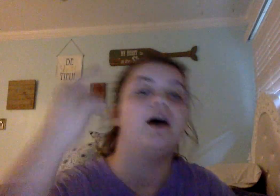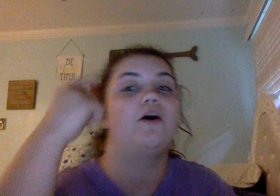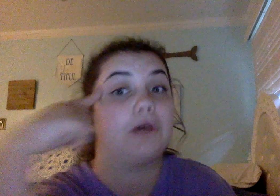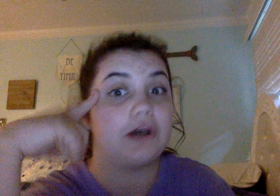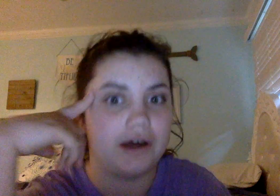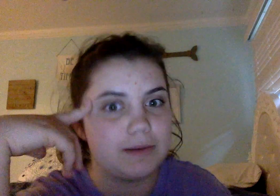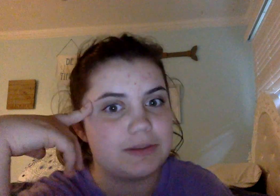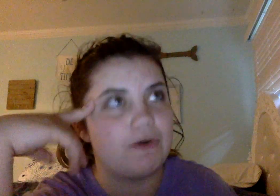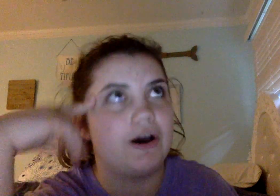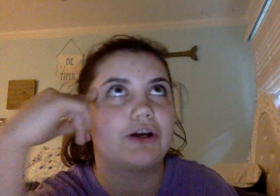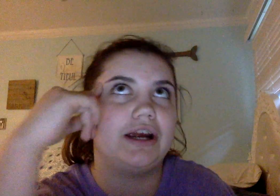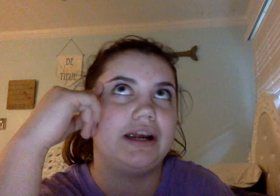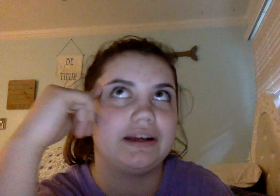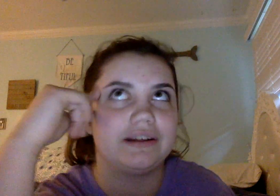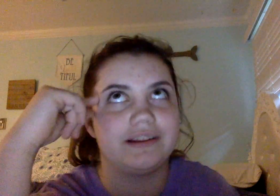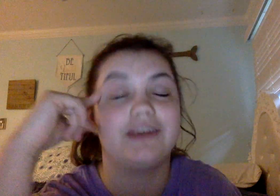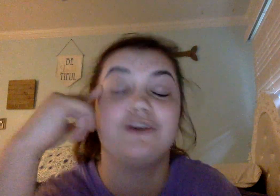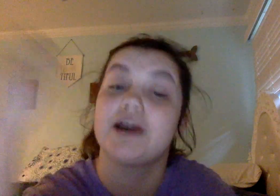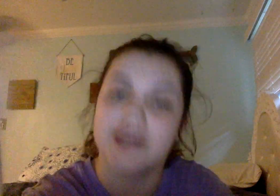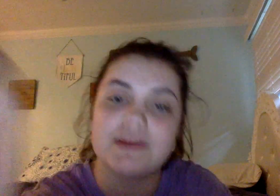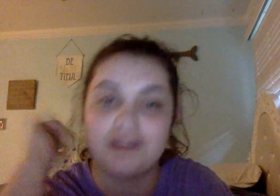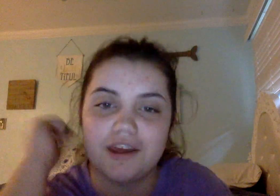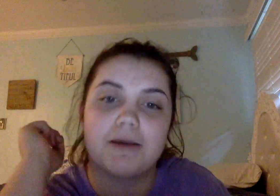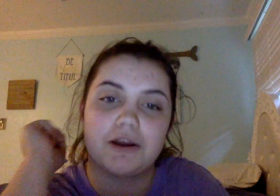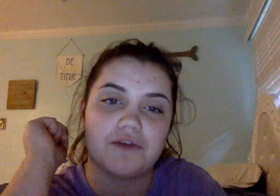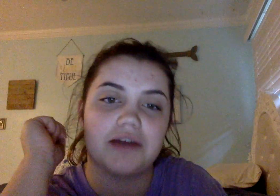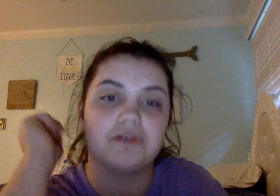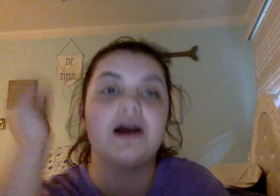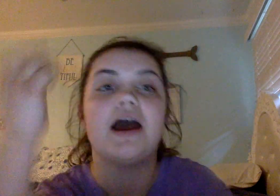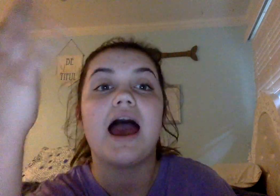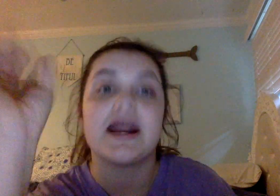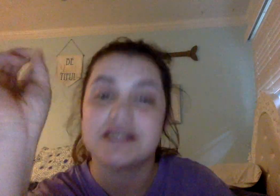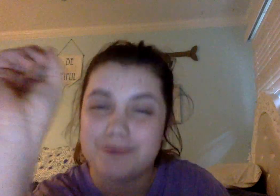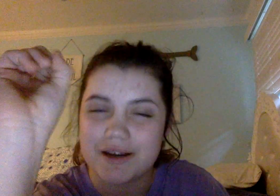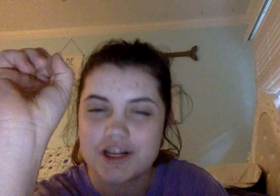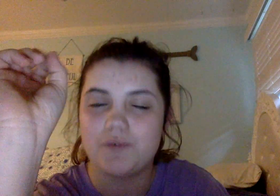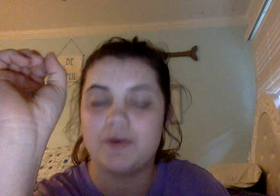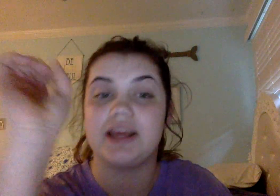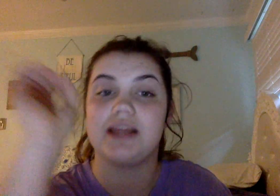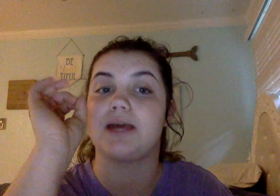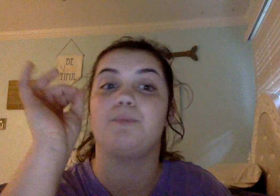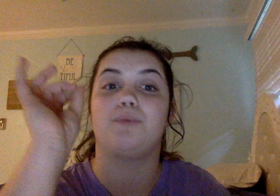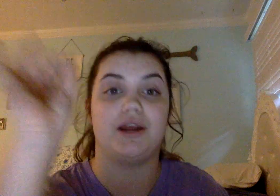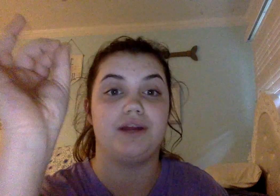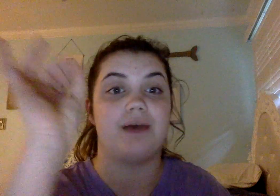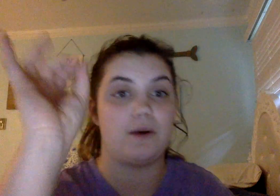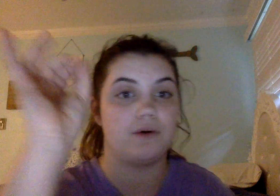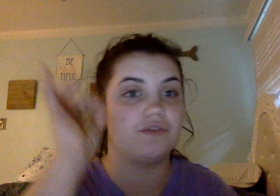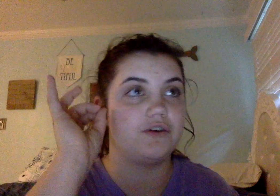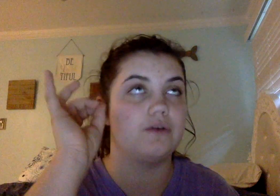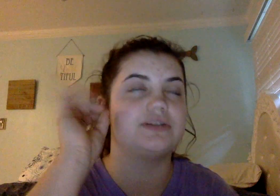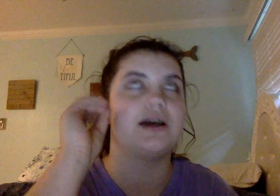my God, I'm so hungry. Like, you're not going to be thinking about your final. And especially if you want to eat, like, brain power foods.